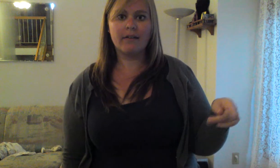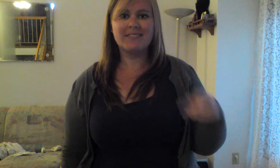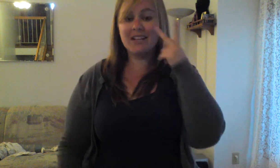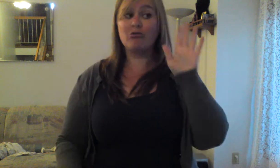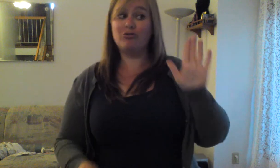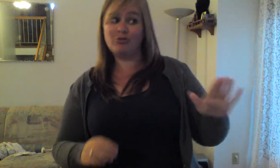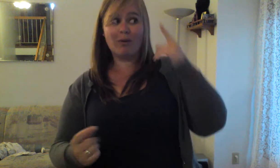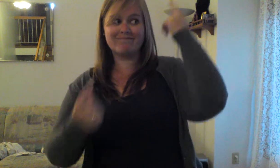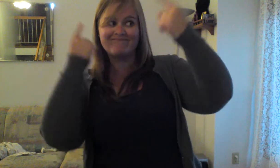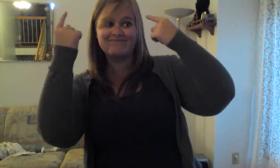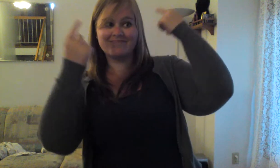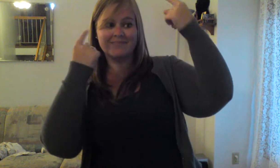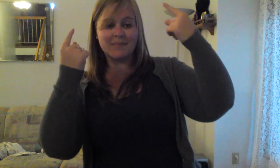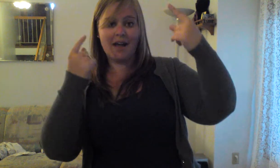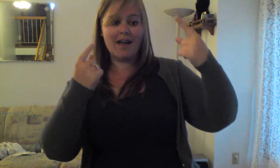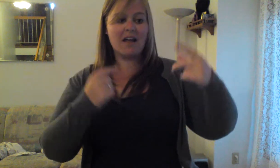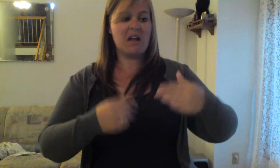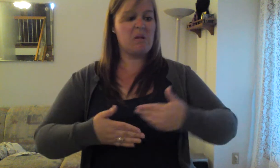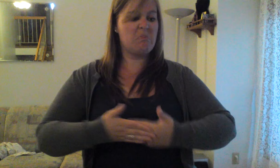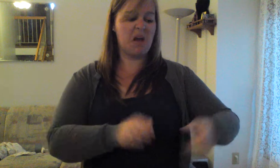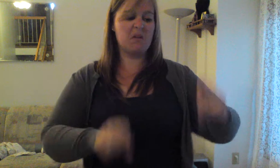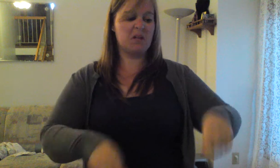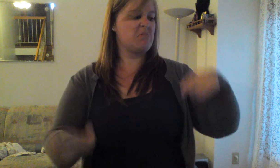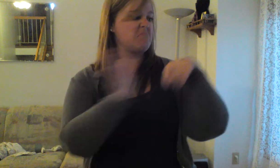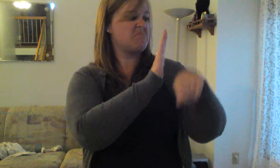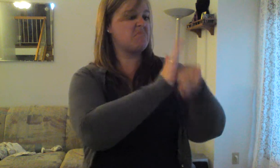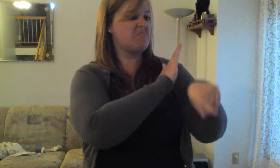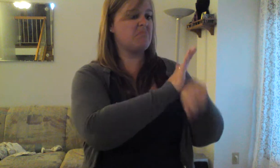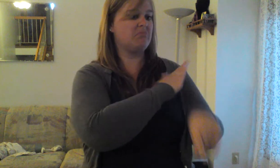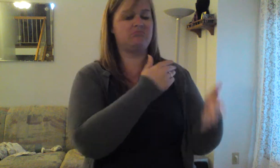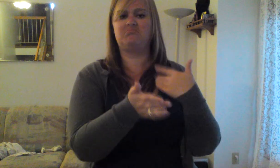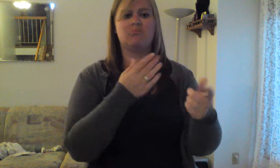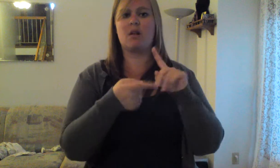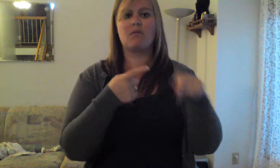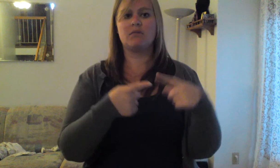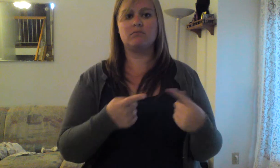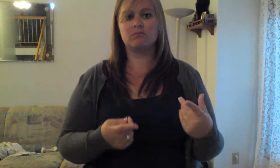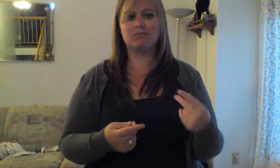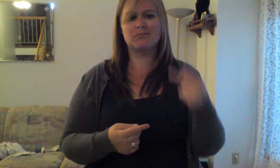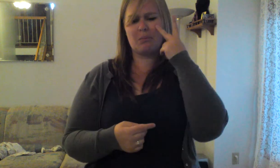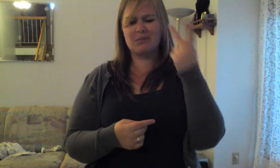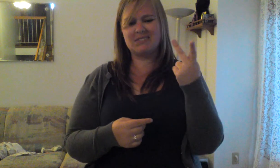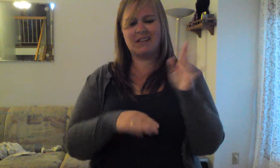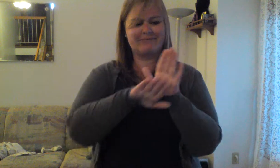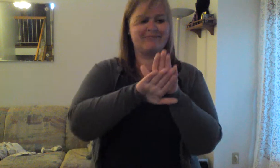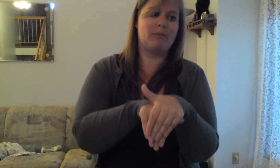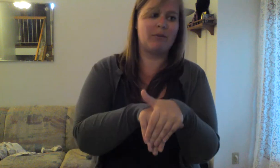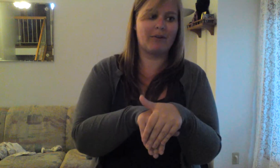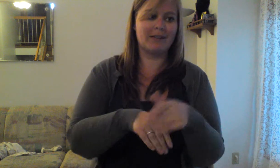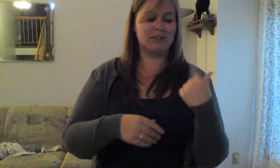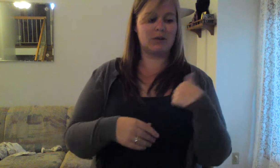child could be aborted at any time. Now, of course, we conservatives are seen as hypocrites because we're pro-life, yet pro-death penalty.